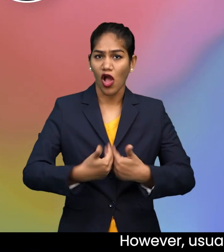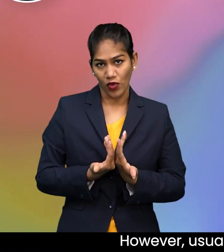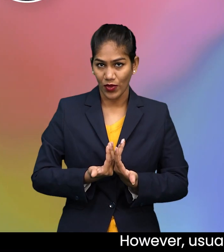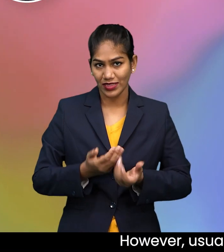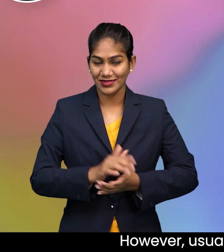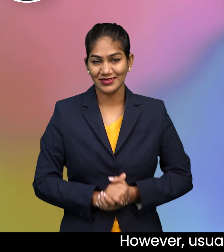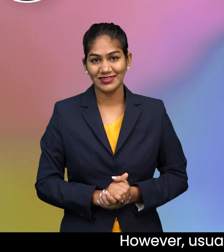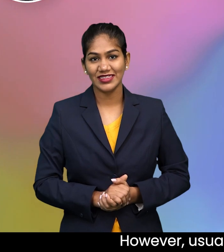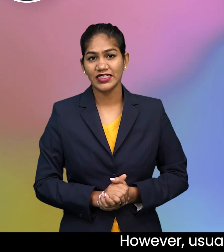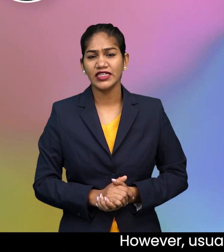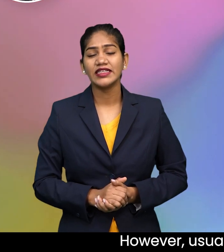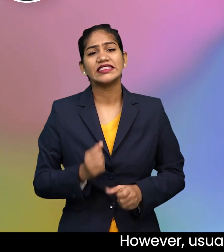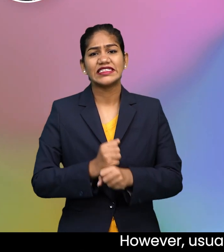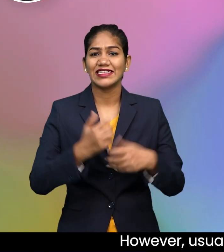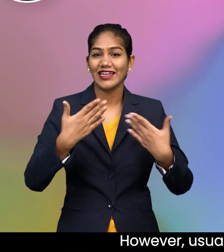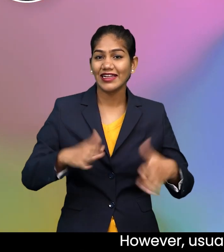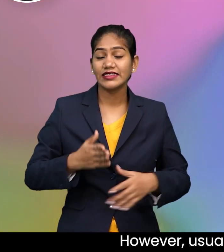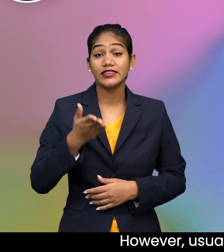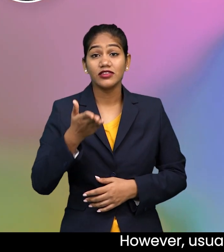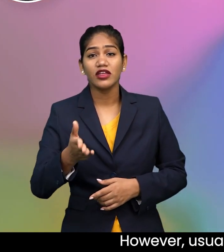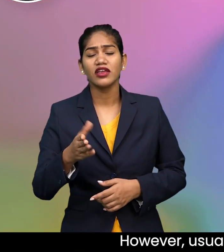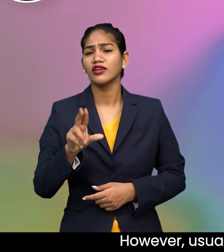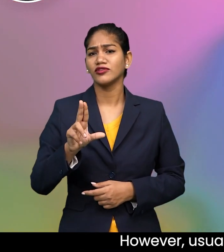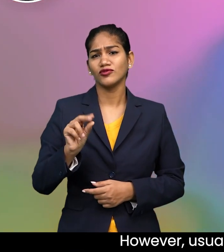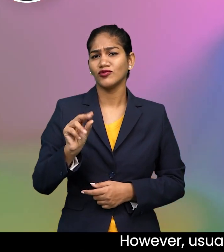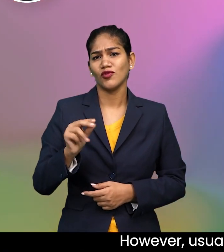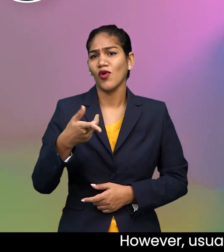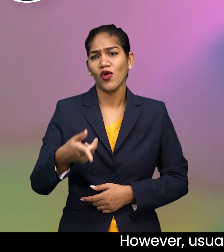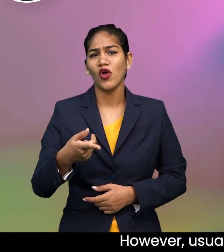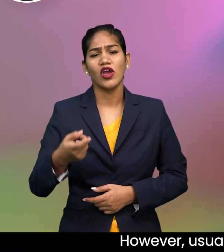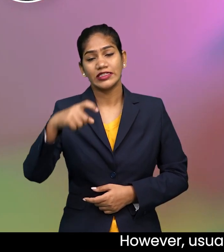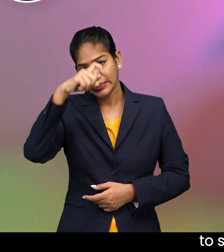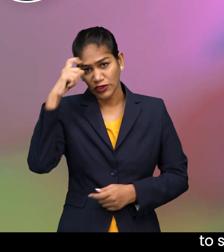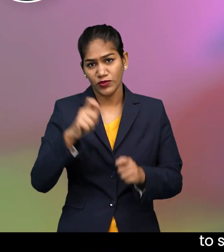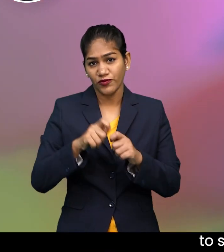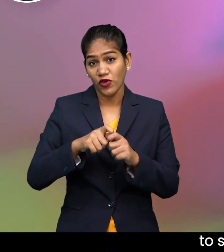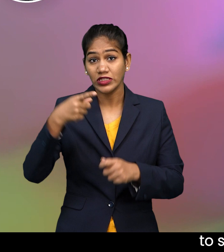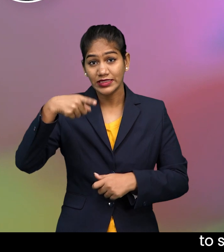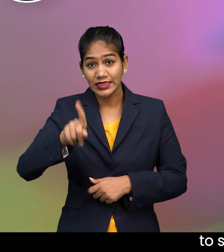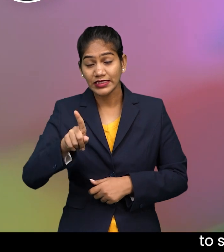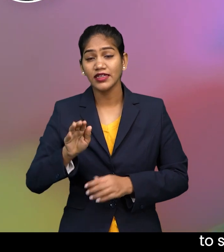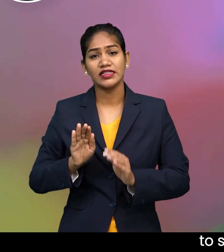However, usually they do not earn their income to support